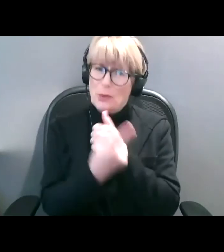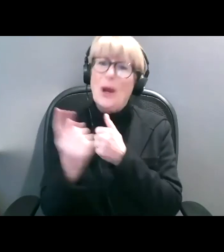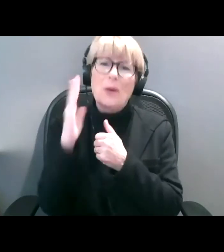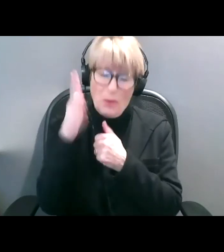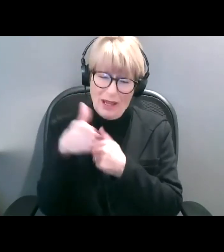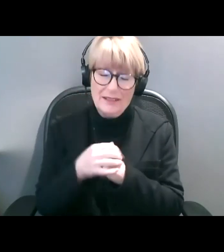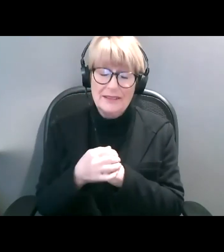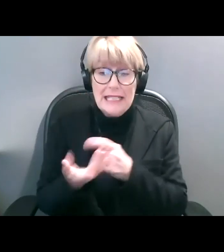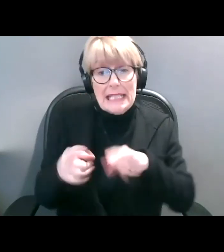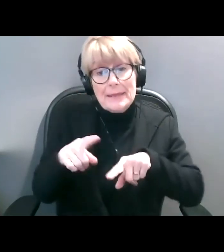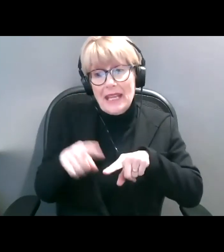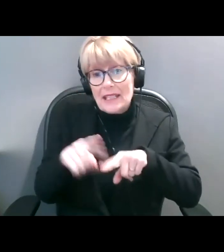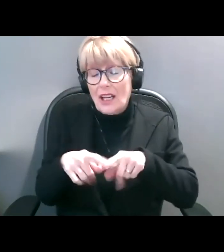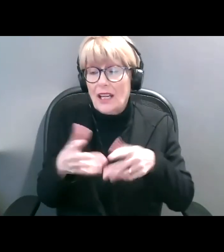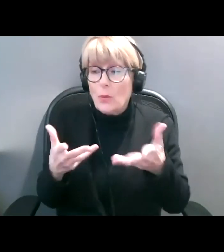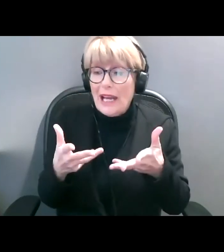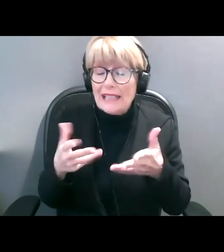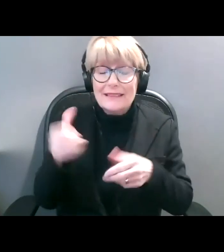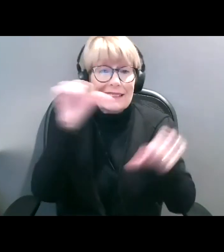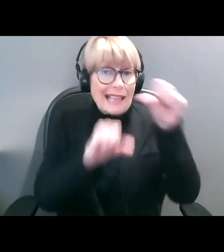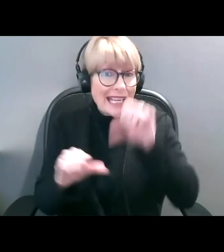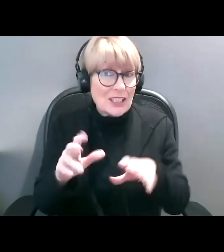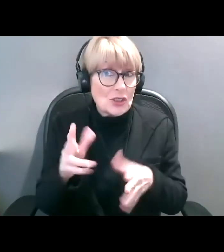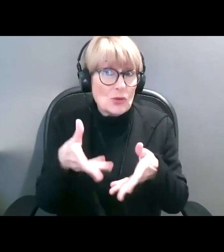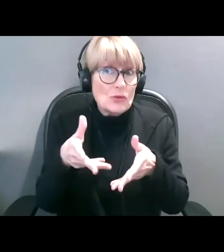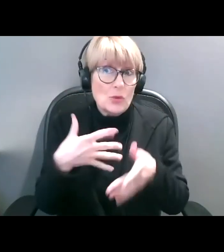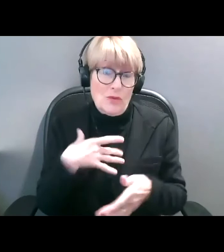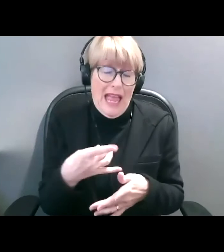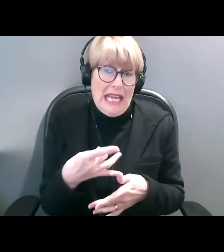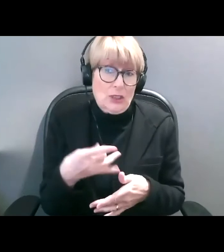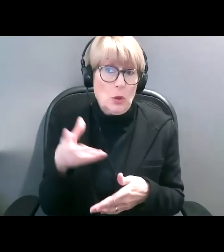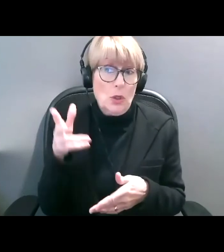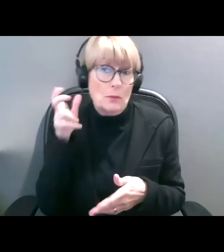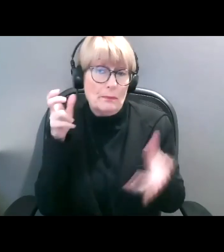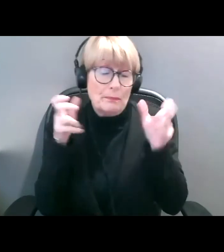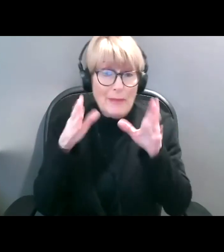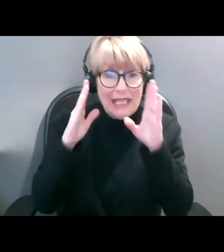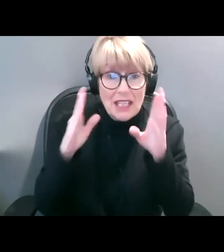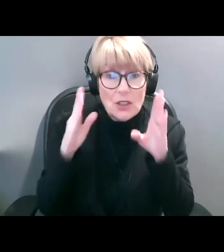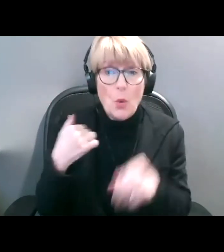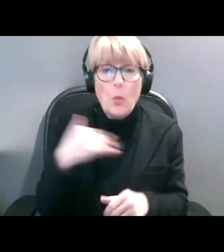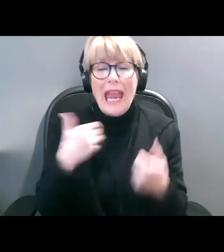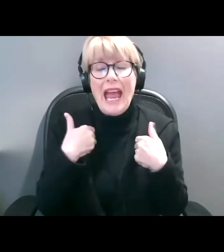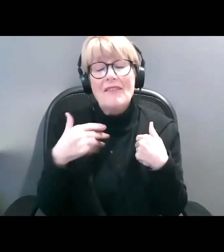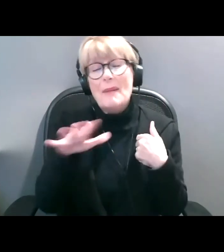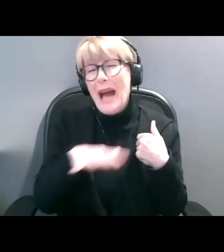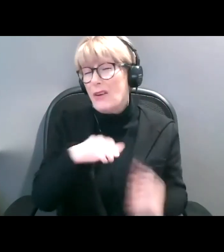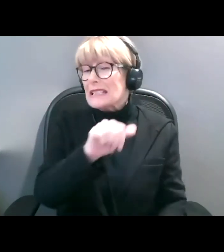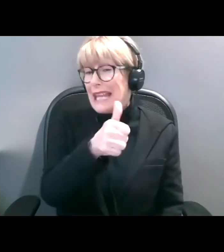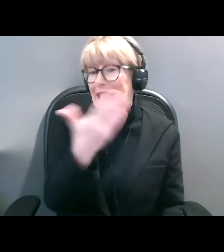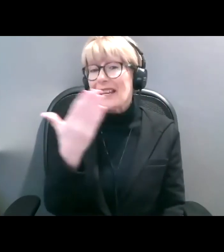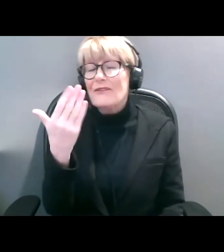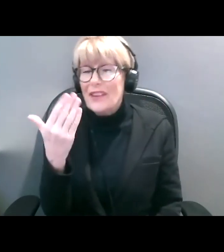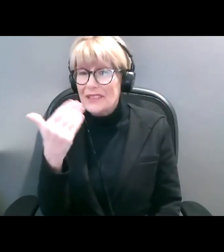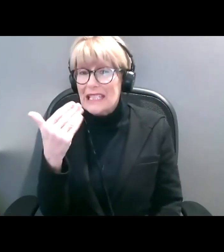Depending on which scientists you like to listen to, we have between 10 and 15 years to address our